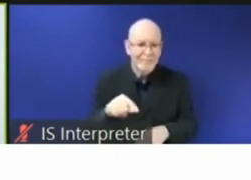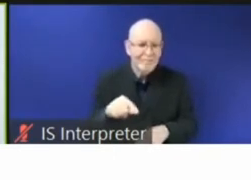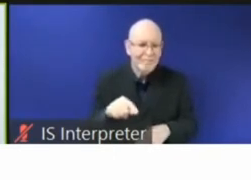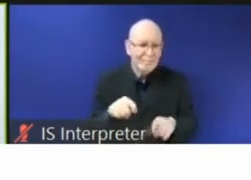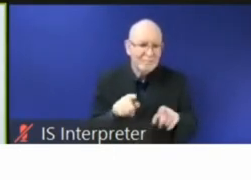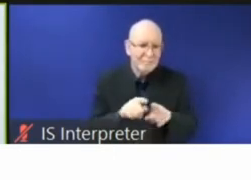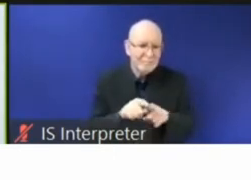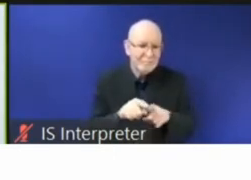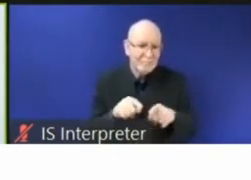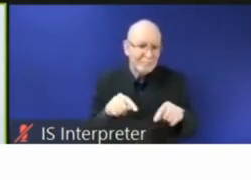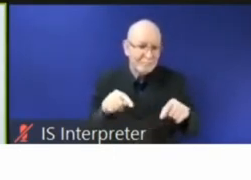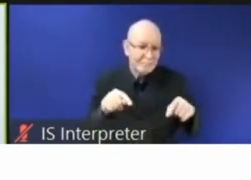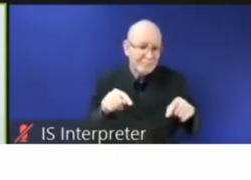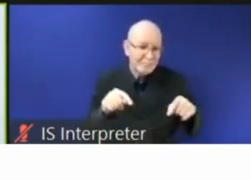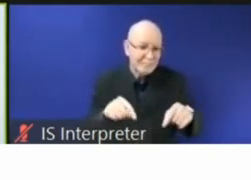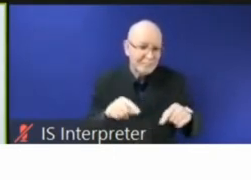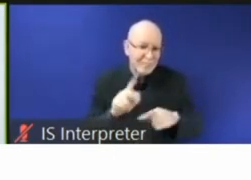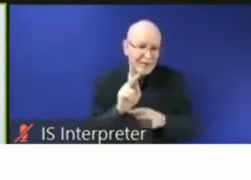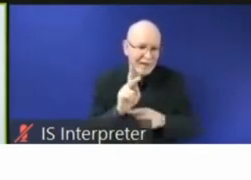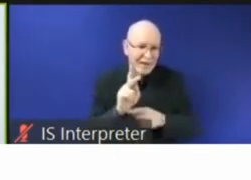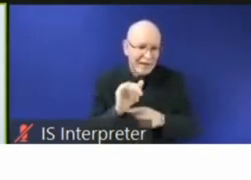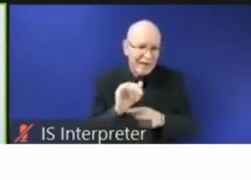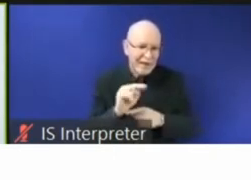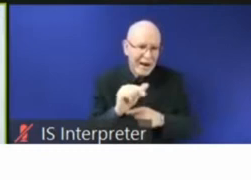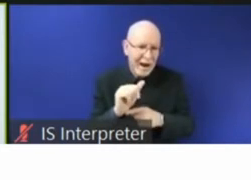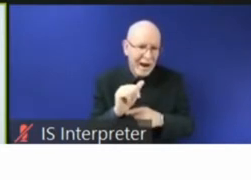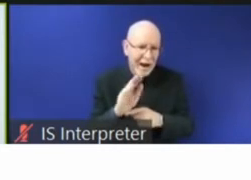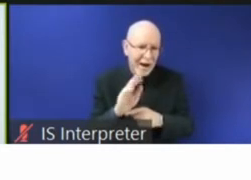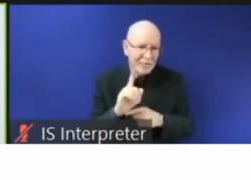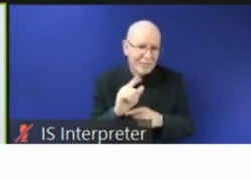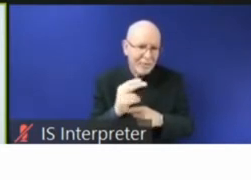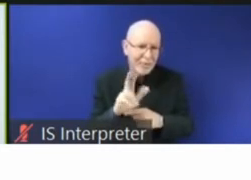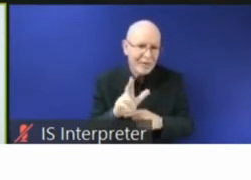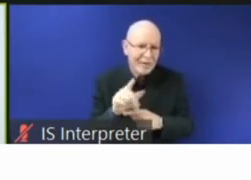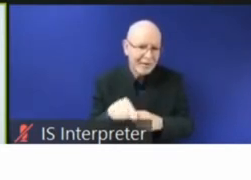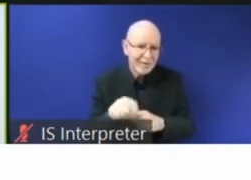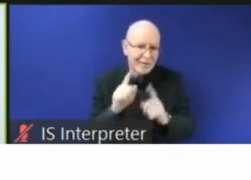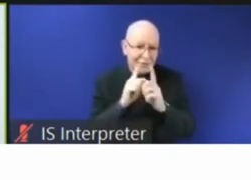today. Without further ado, all the best for this session.